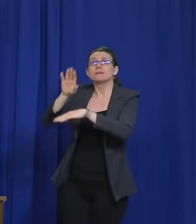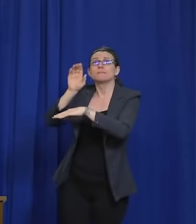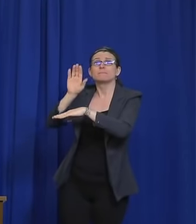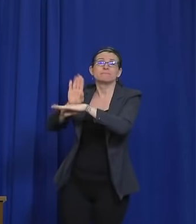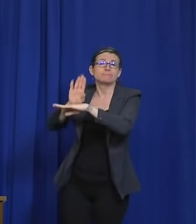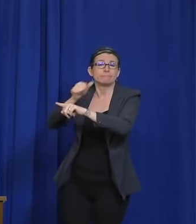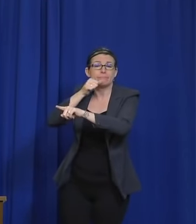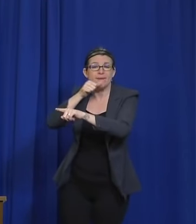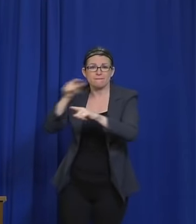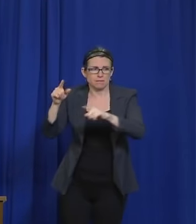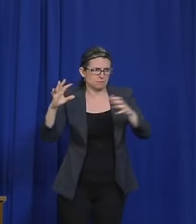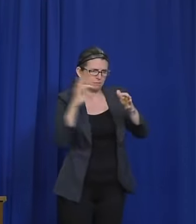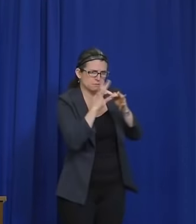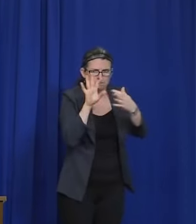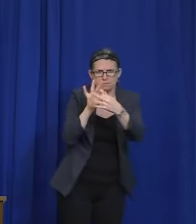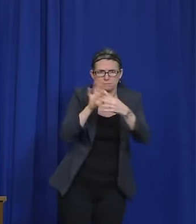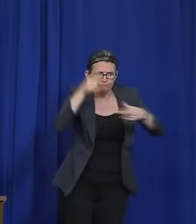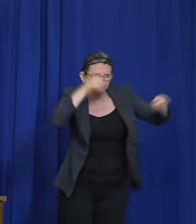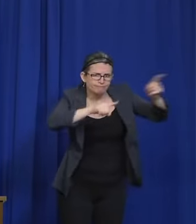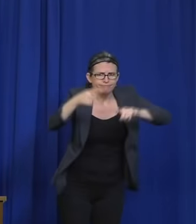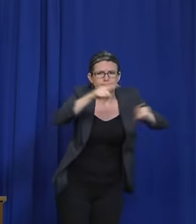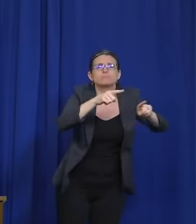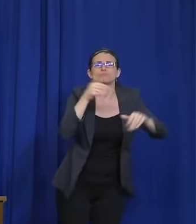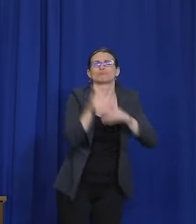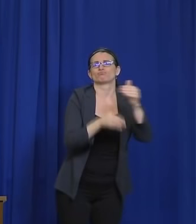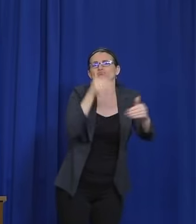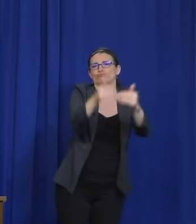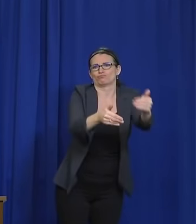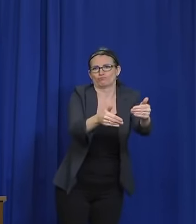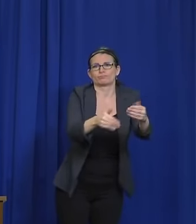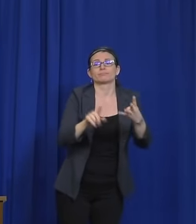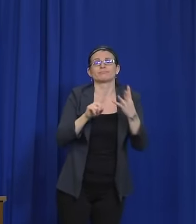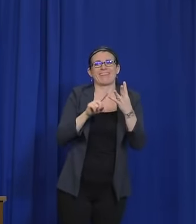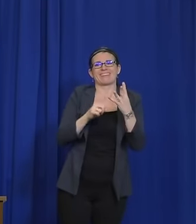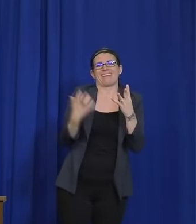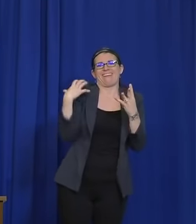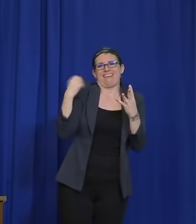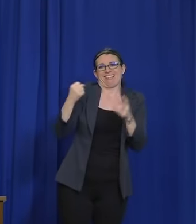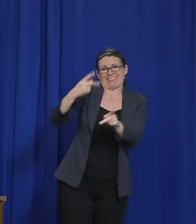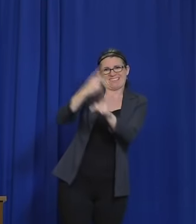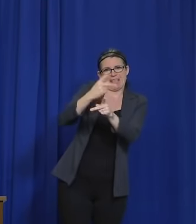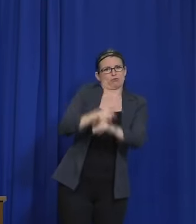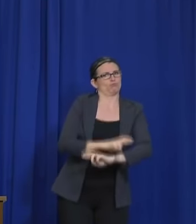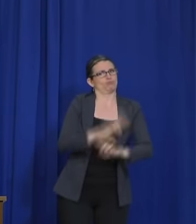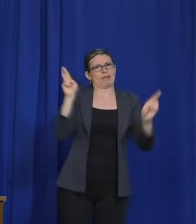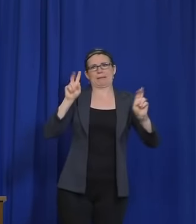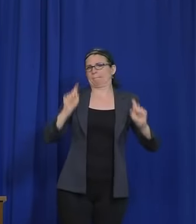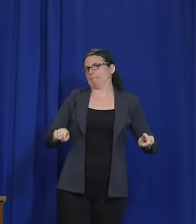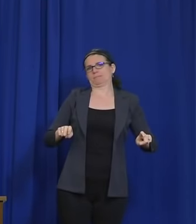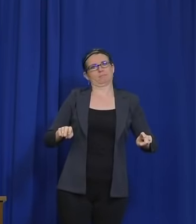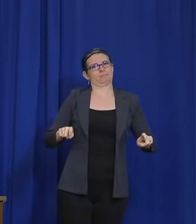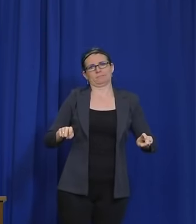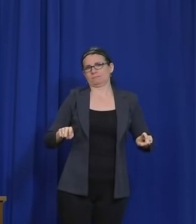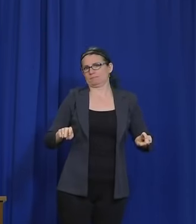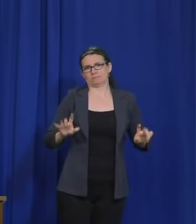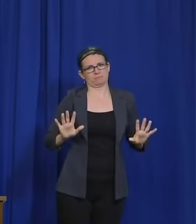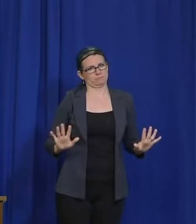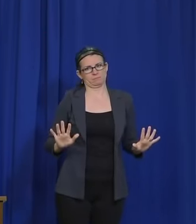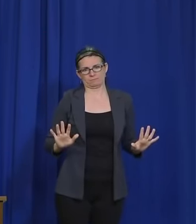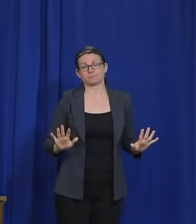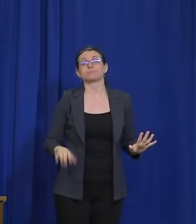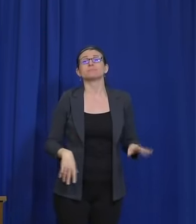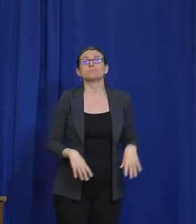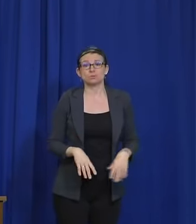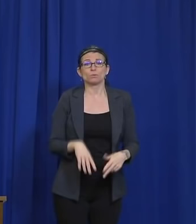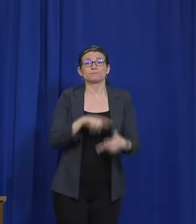Department of Economic and Community Development has been working closely with the Maine CDC, with the Department of Health and Human Services,